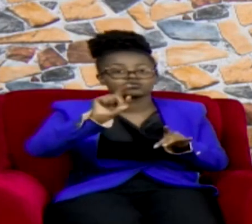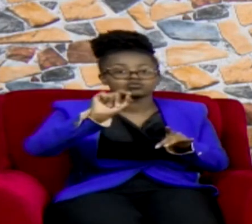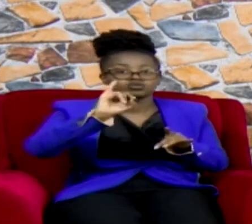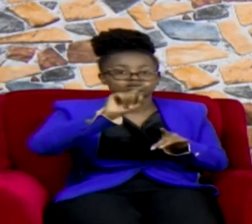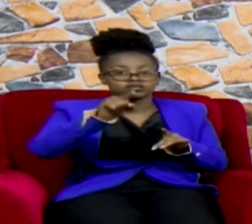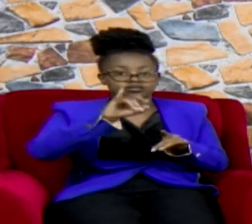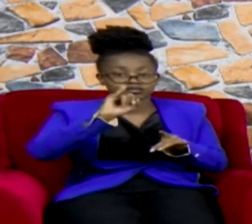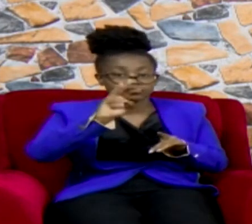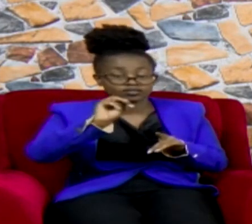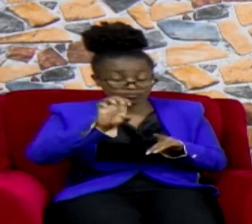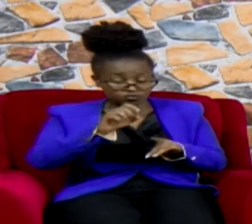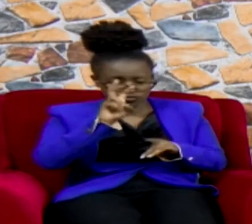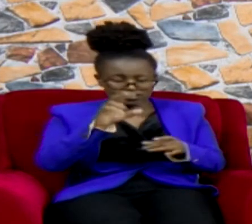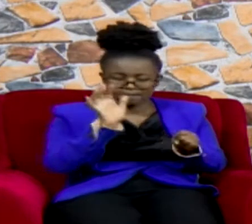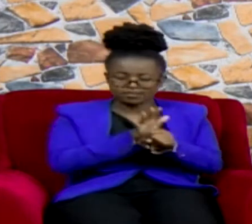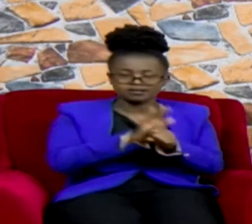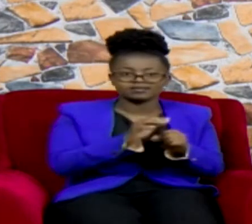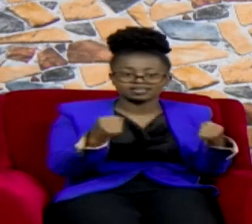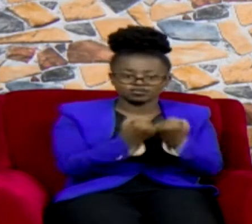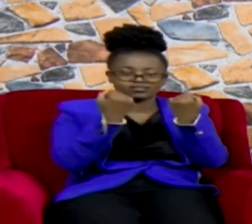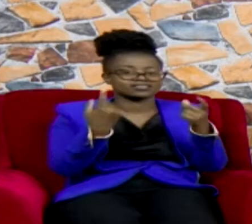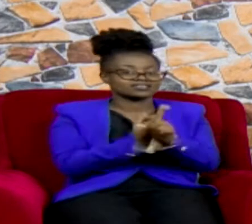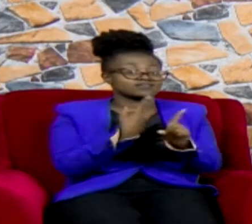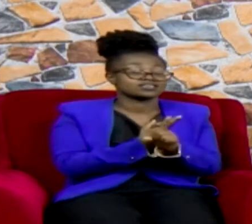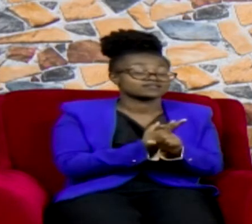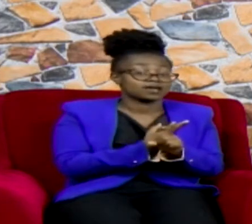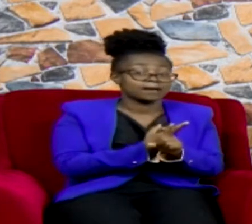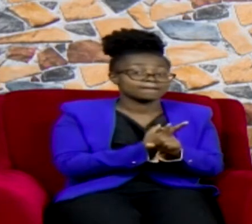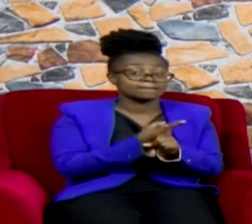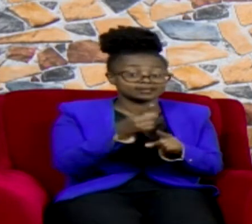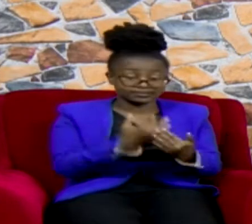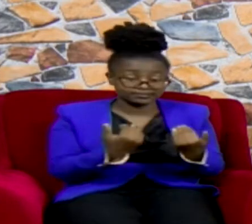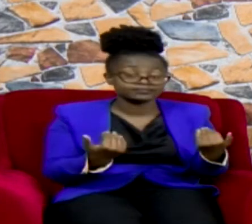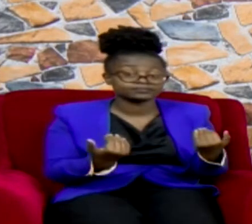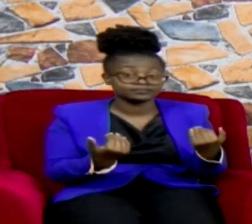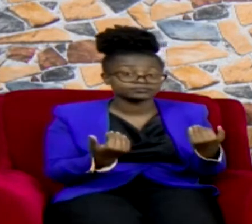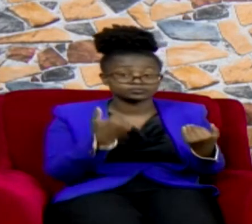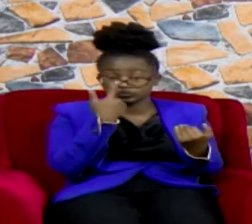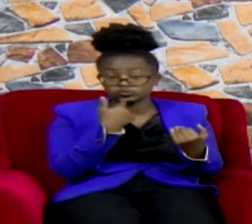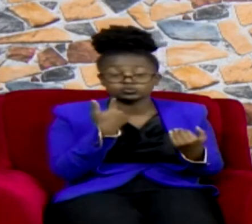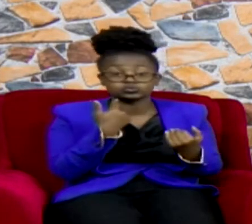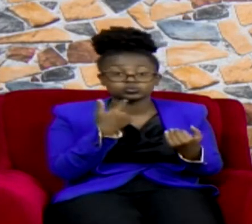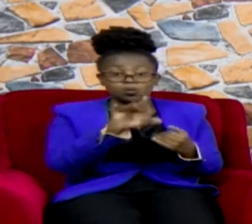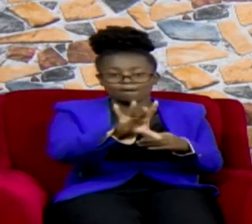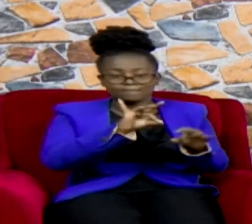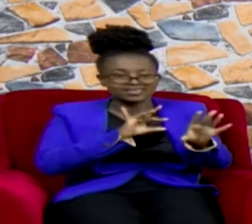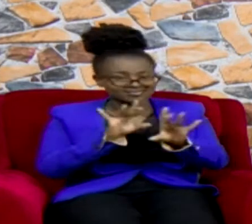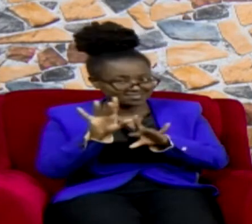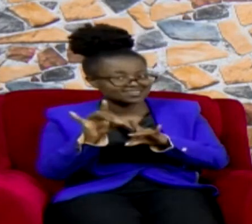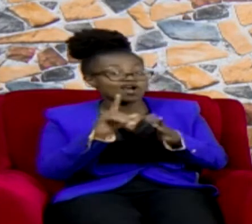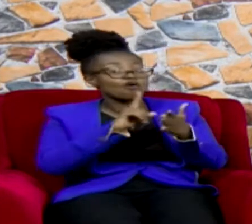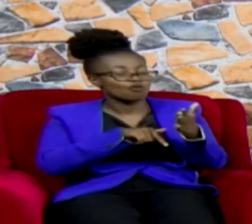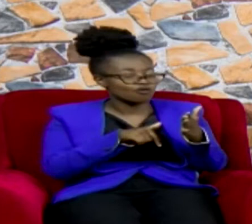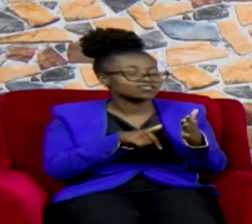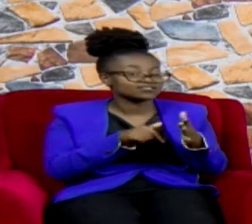many causes are various, but selective mutism is a child who select what